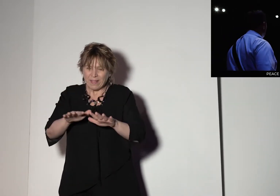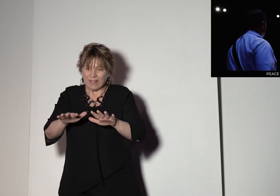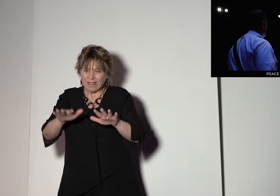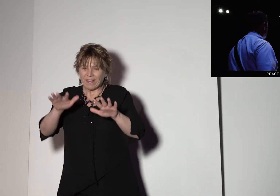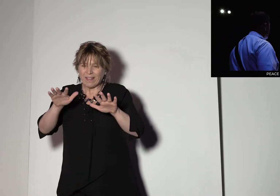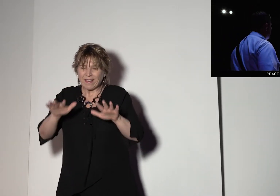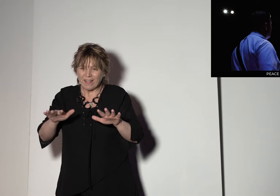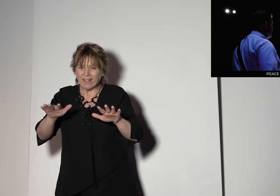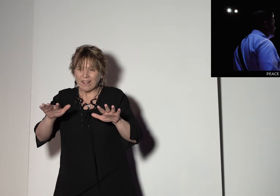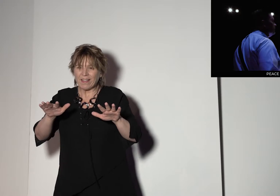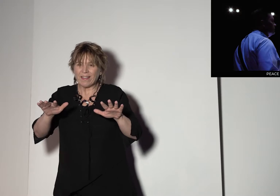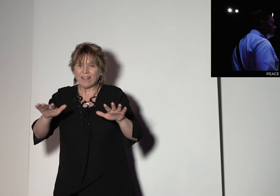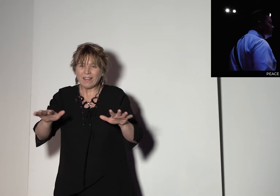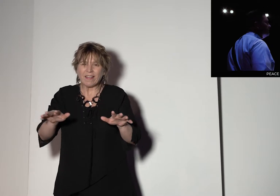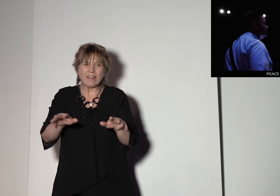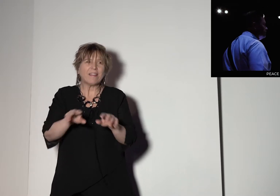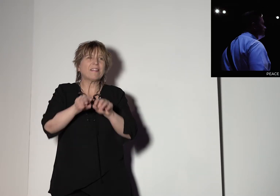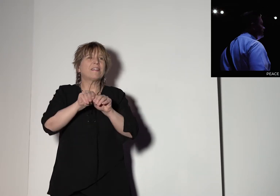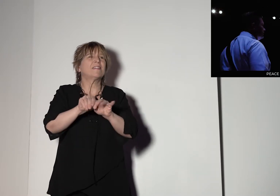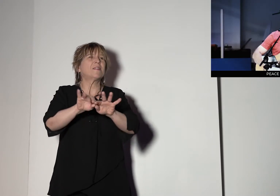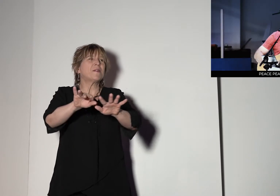Oh,